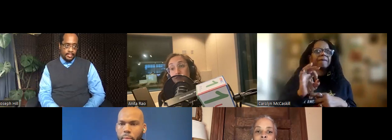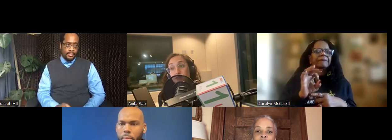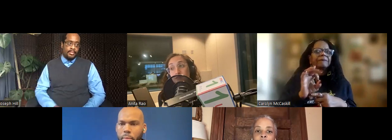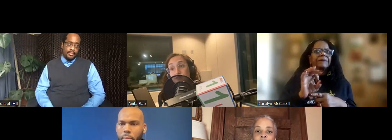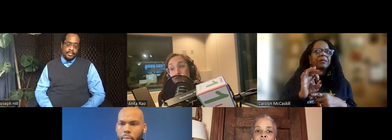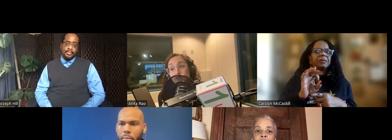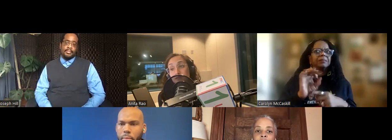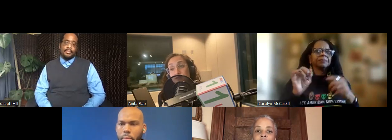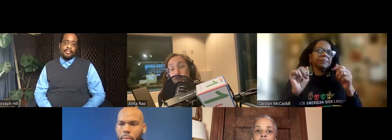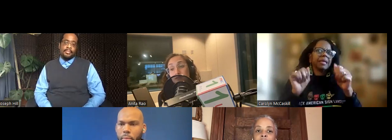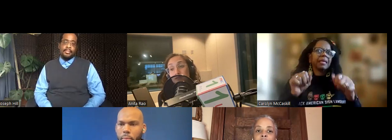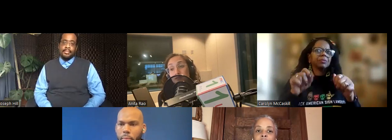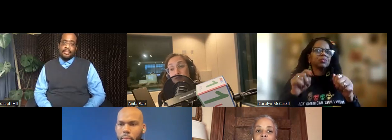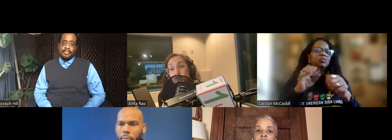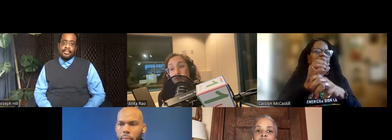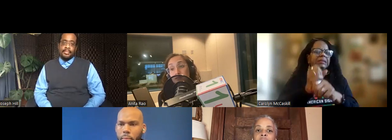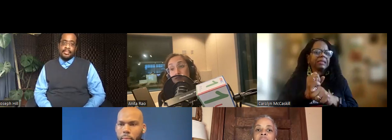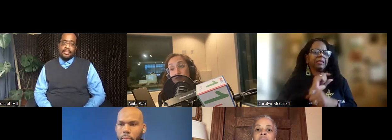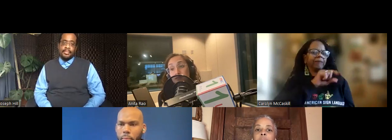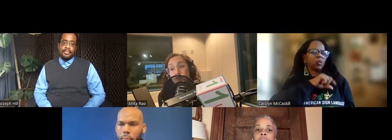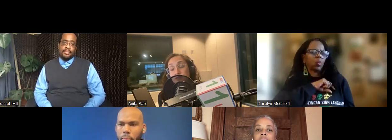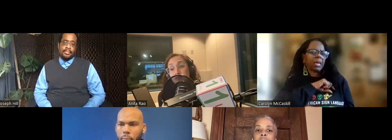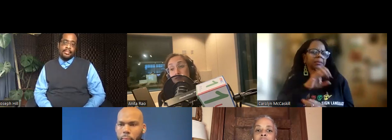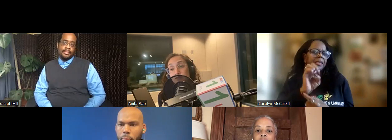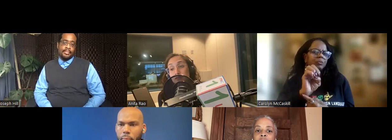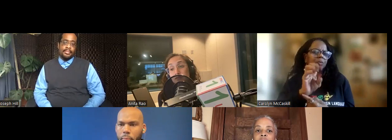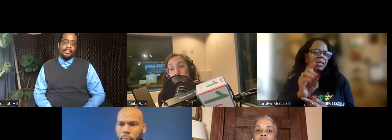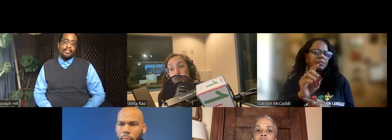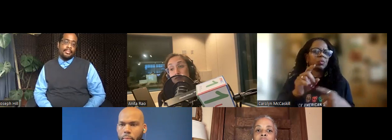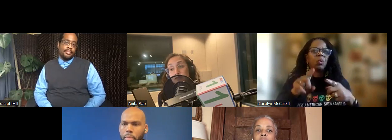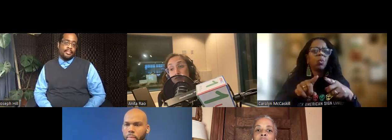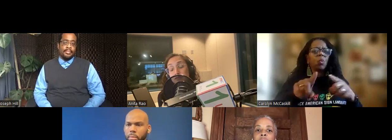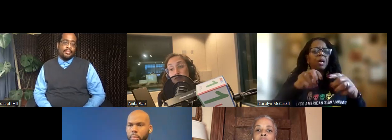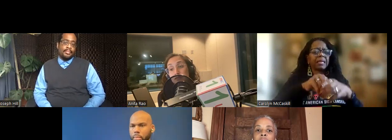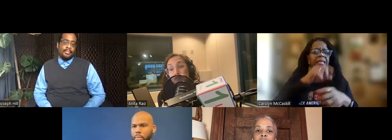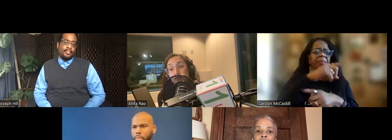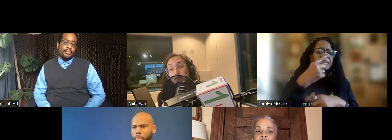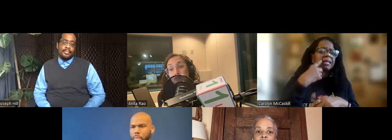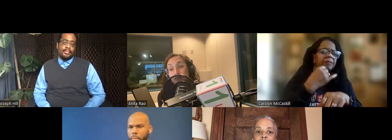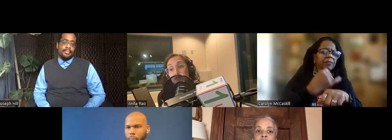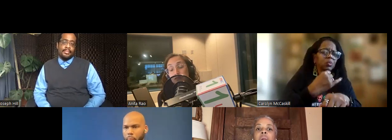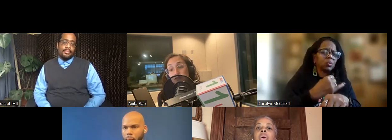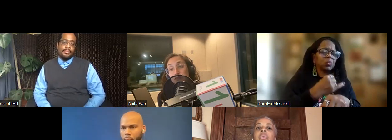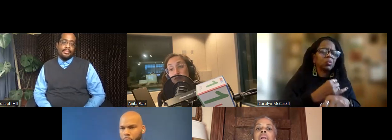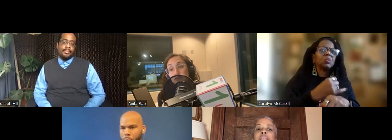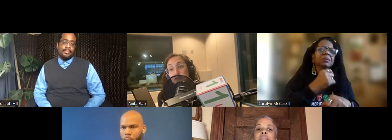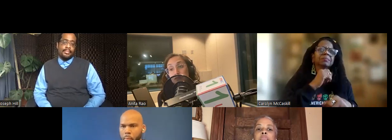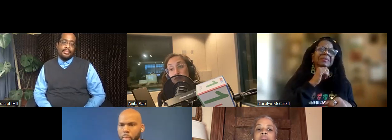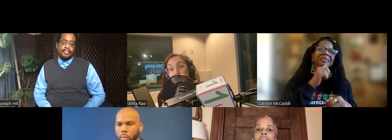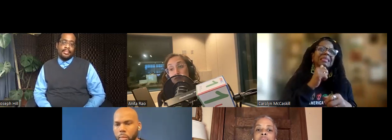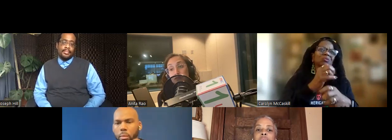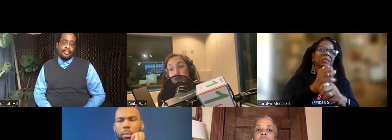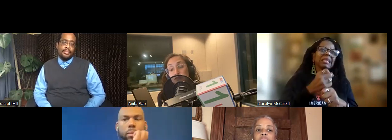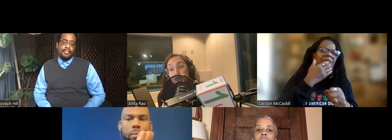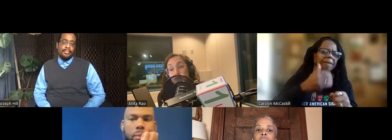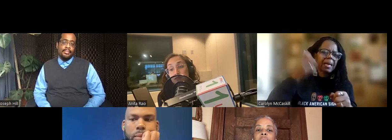It was a blessing for me because of the ability to receive a quality education. Whereas